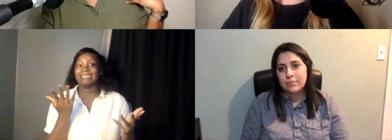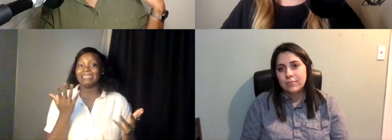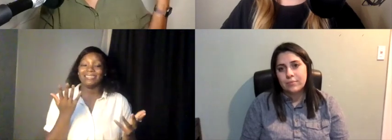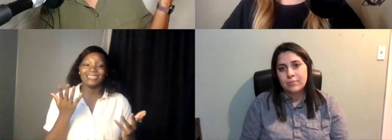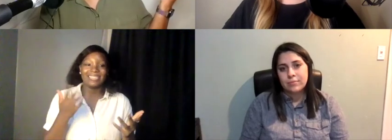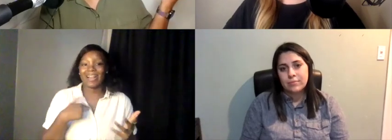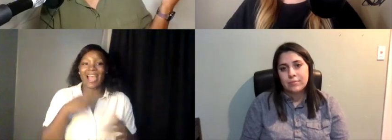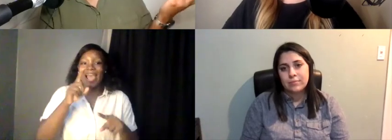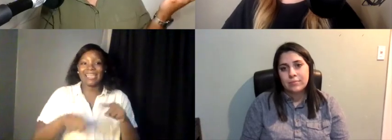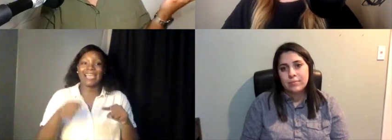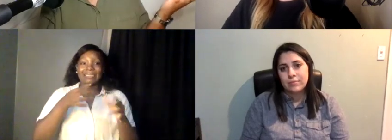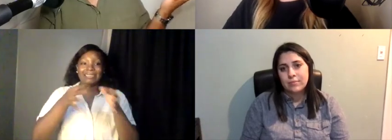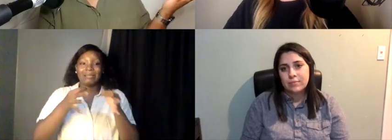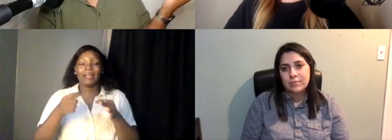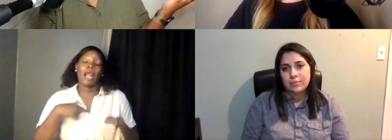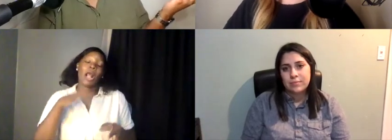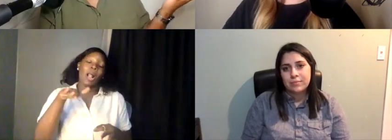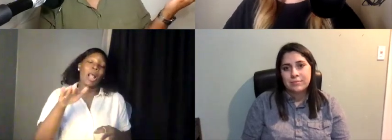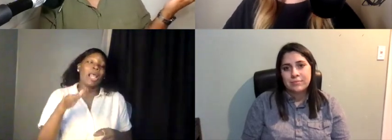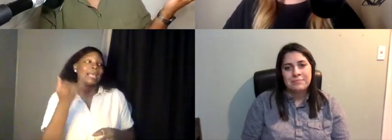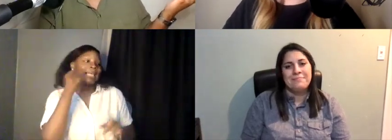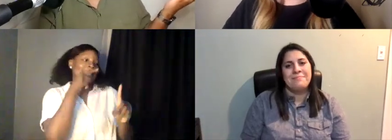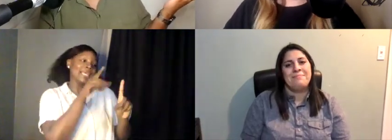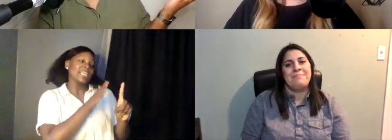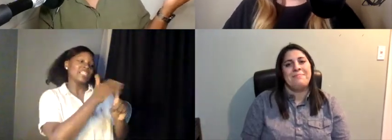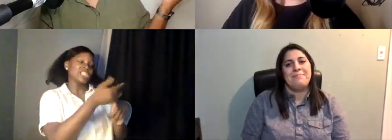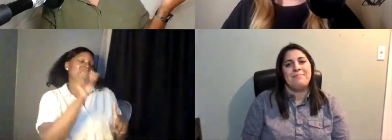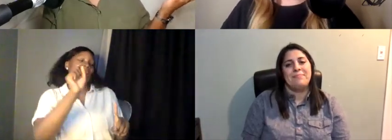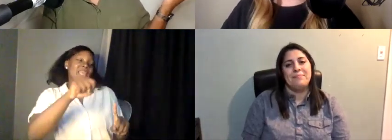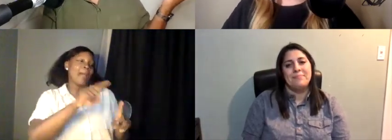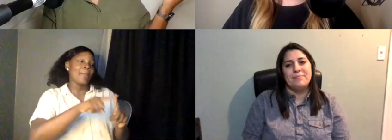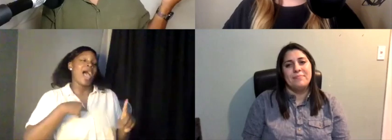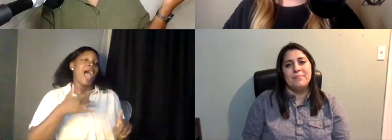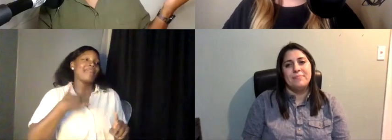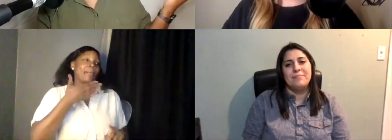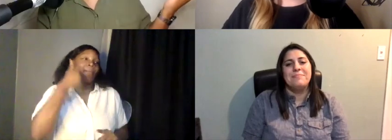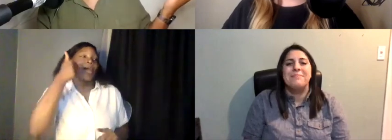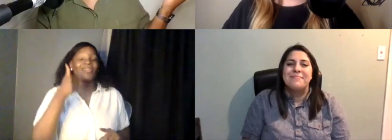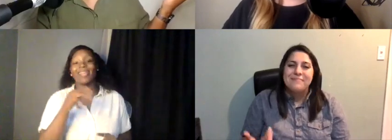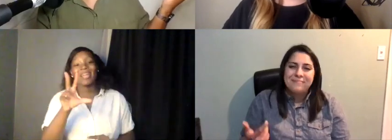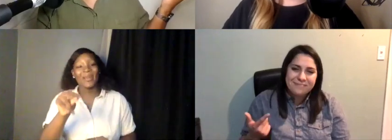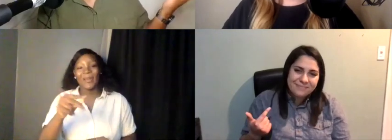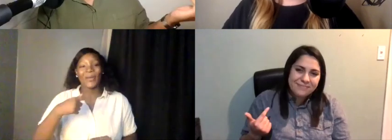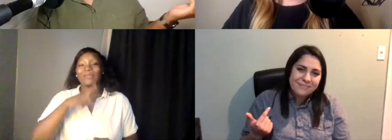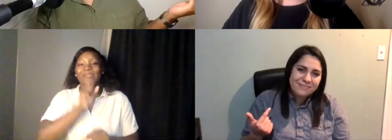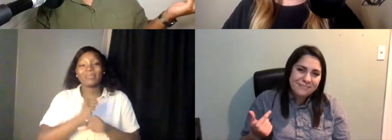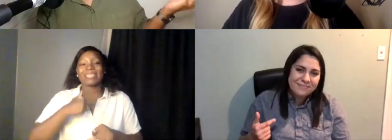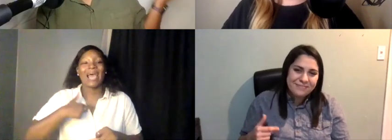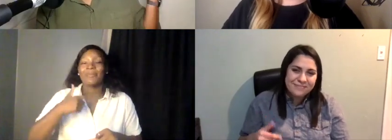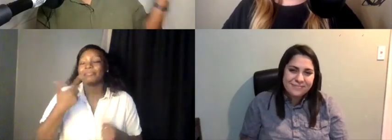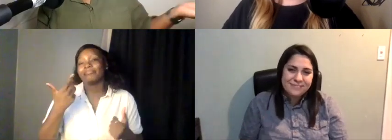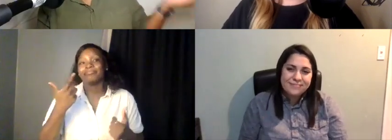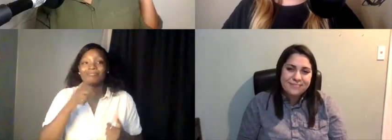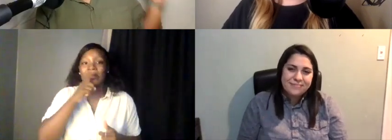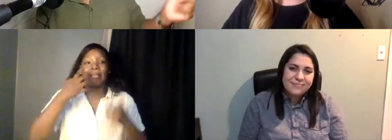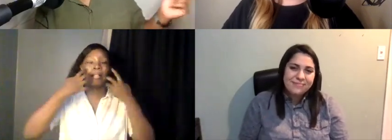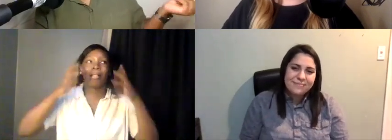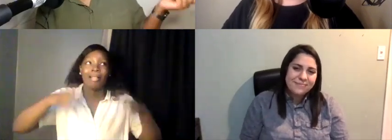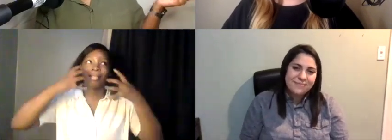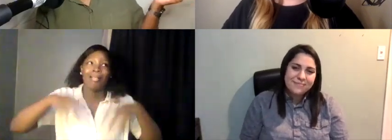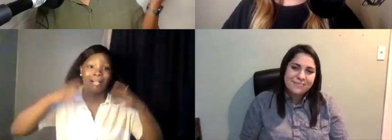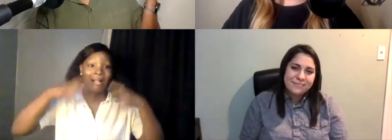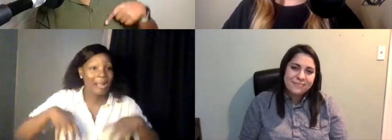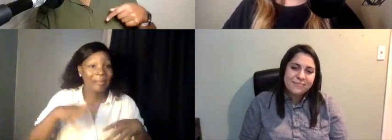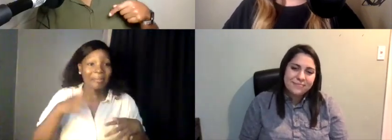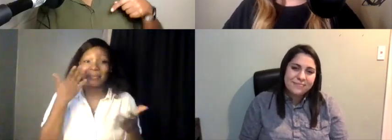yeah, bitch. Like, I don't know. I'd probably be devastated as well, you know, and like, burn all those photos or something like that. Right. But I will